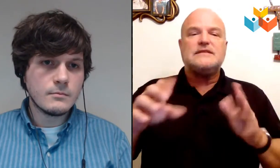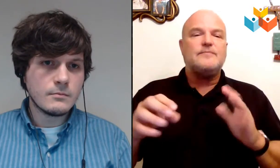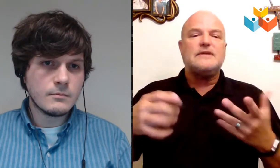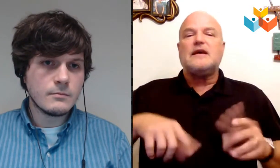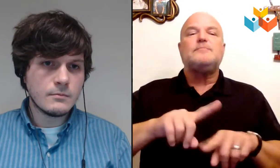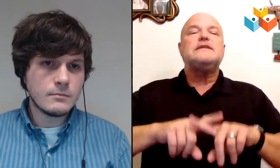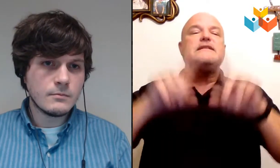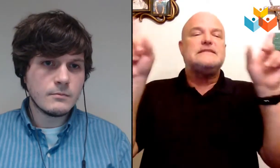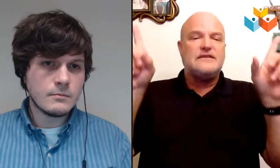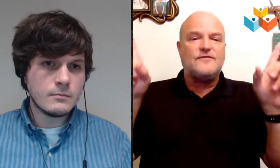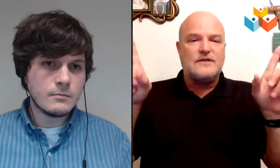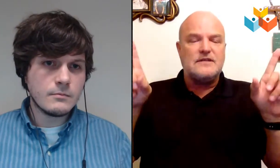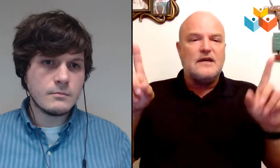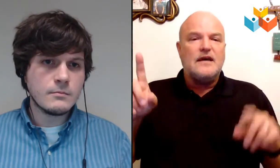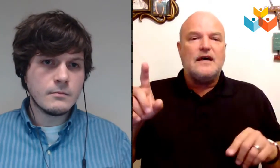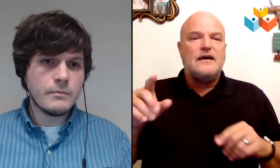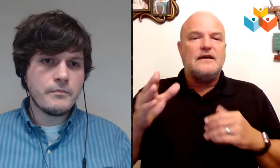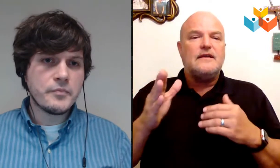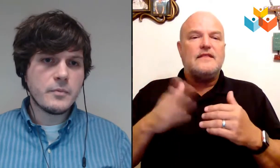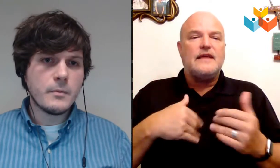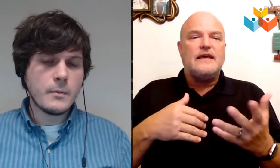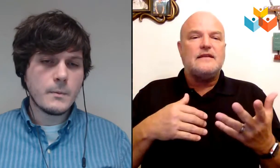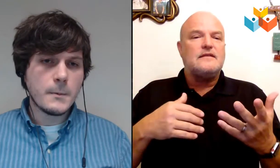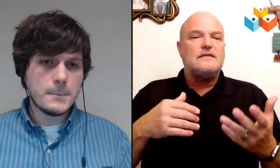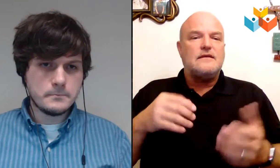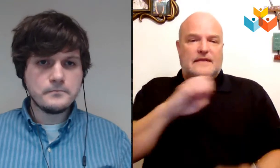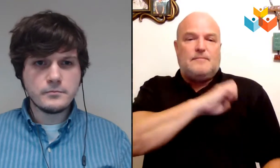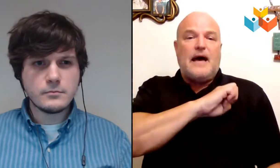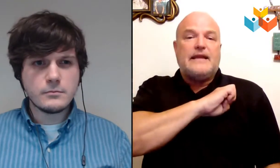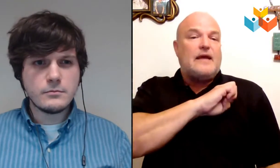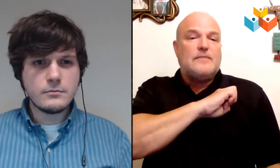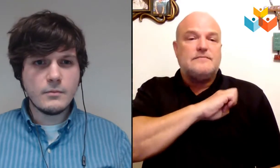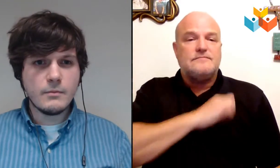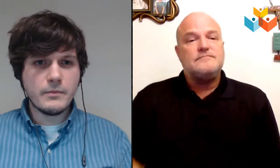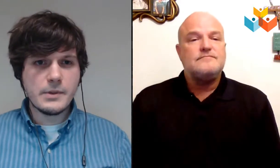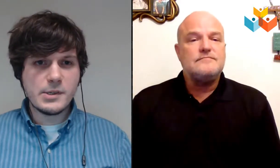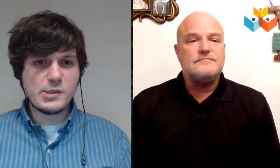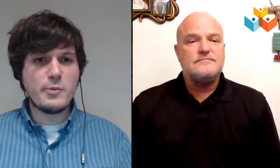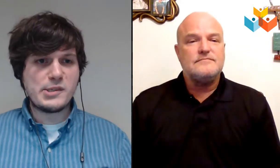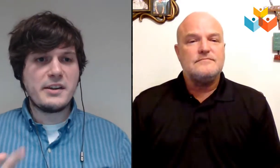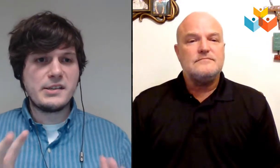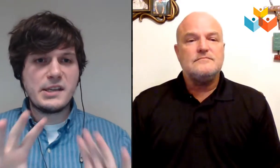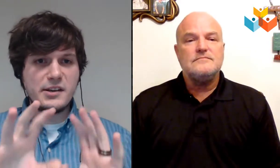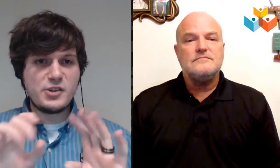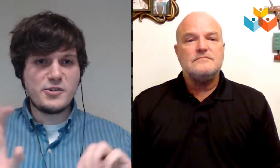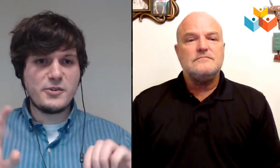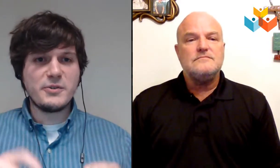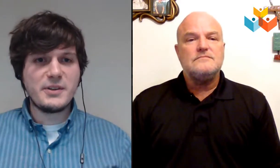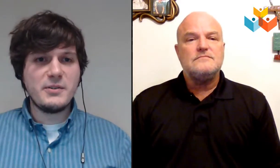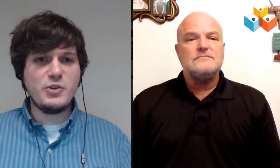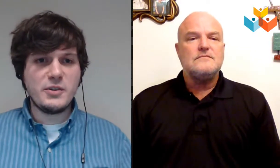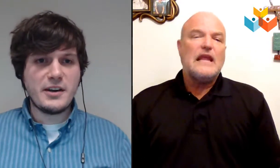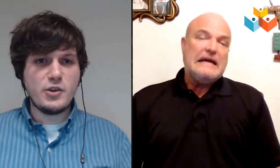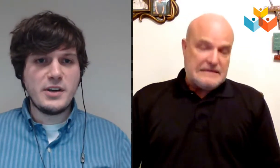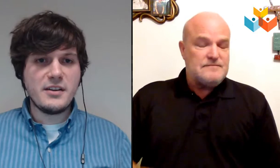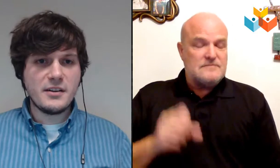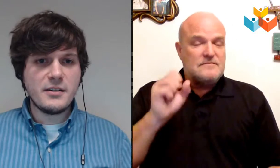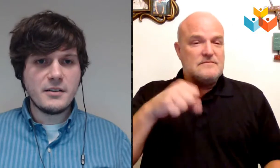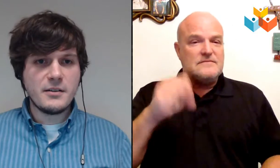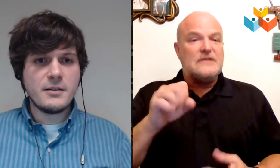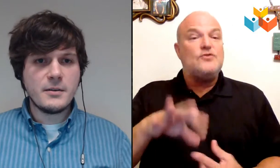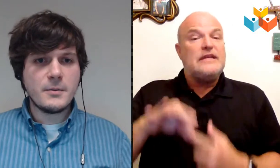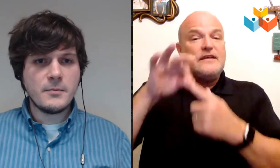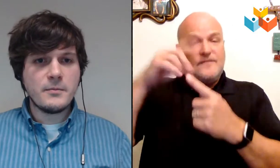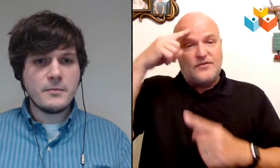it could be something completely different than my name. So it's almost like a signature, like kind of